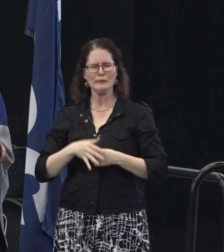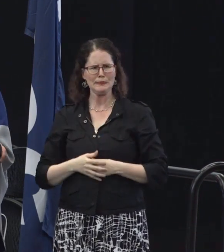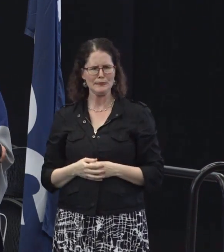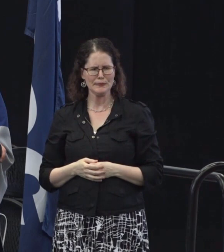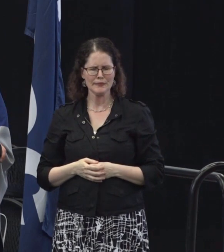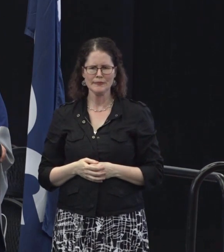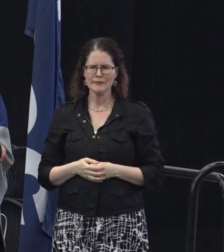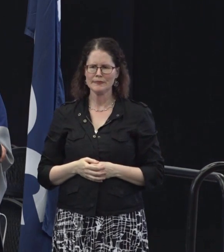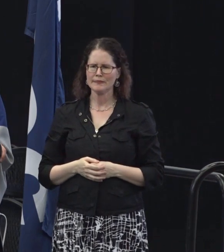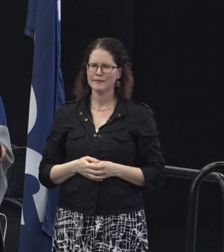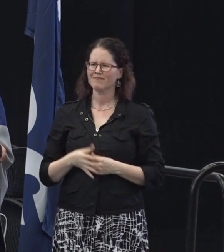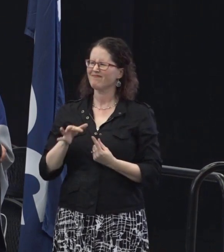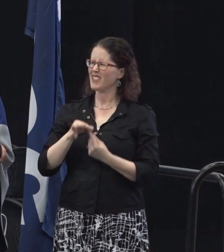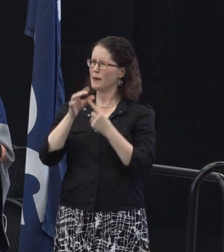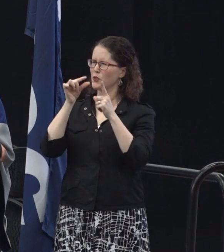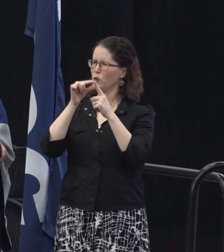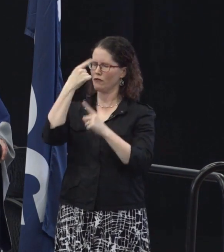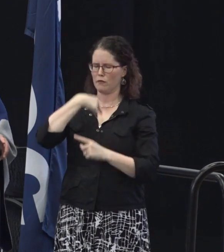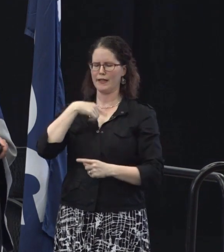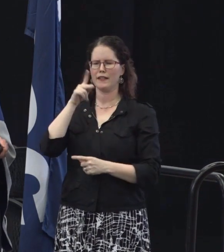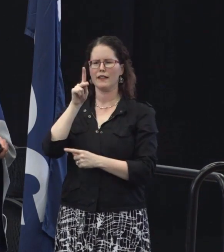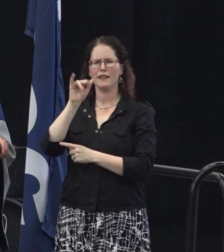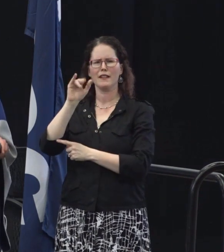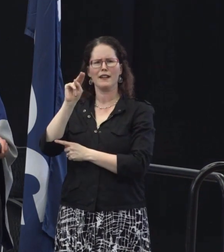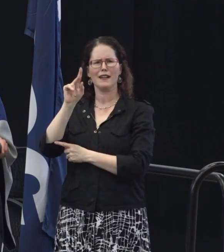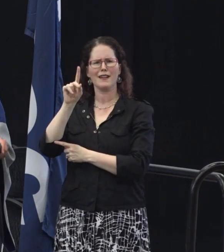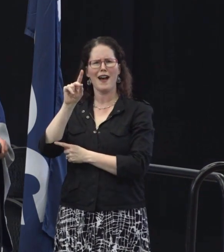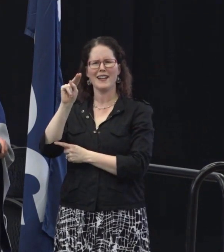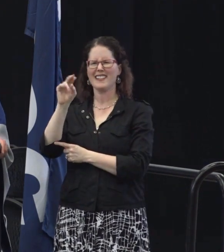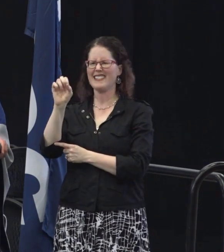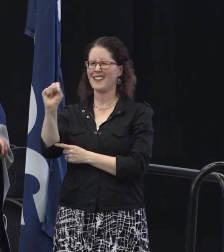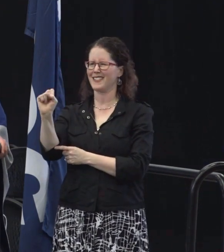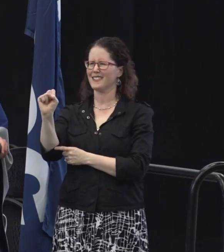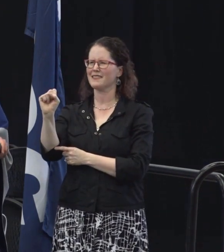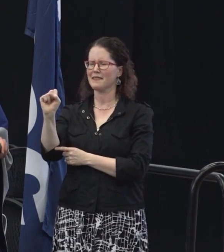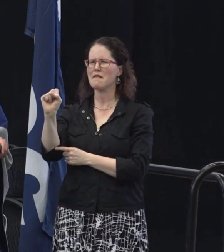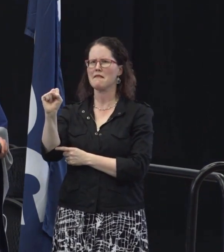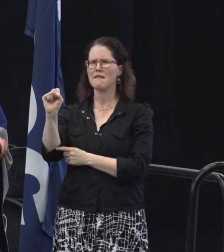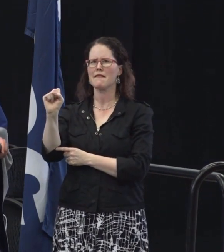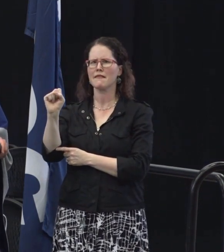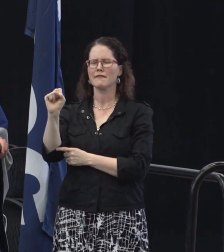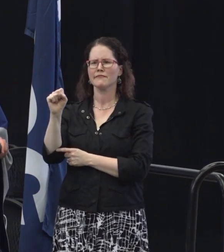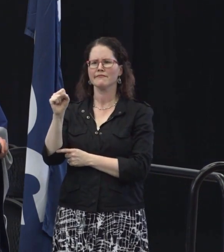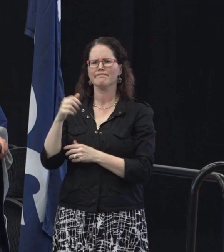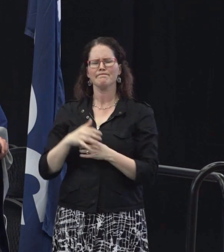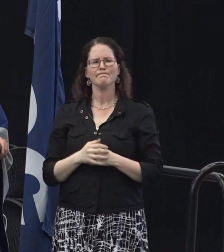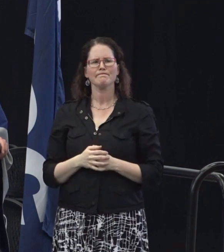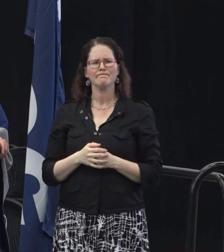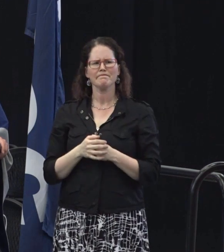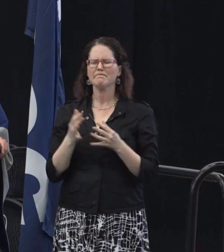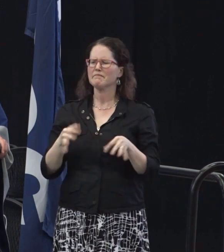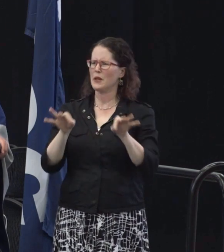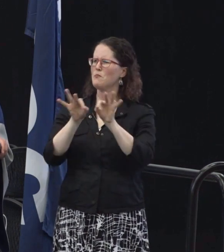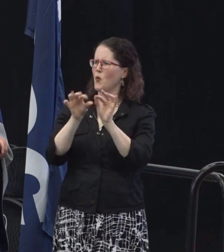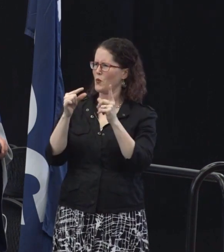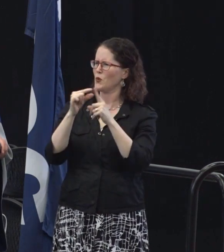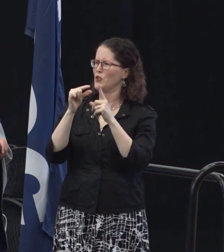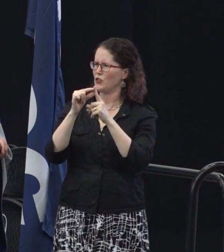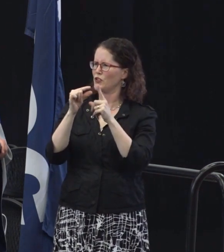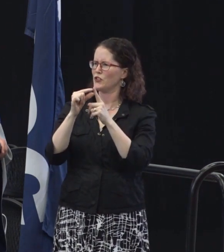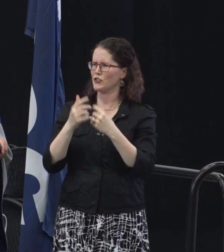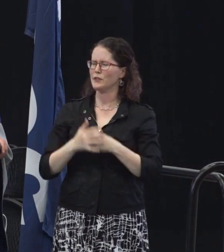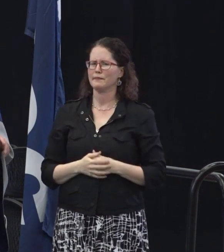about the word kindness, graduates, there are family, friends, again, outstanding team members from the